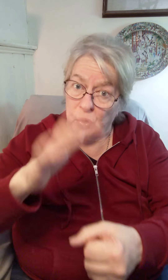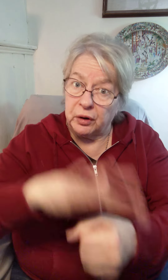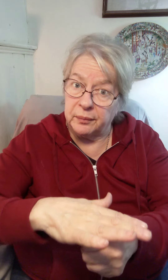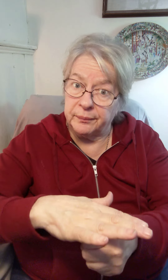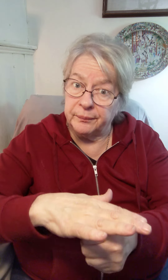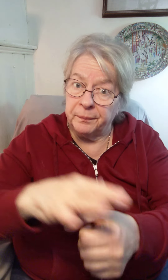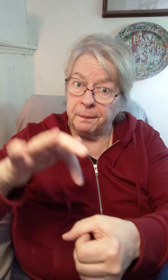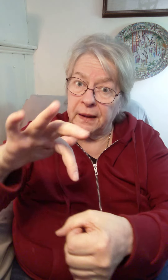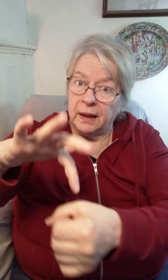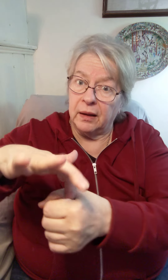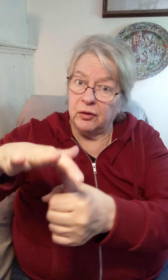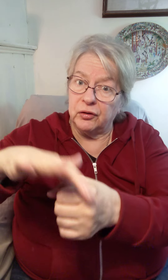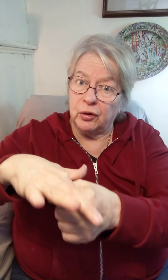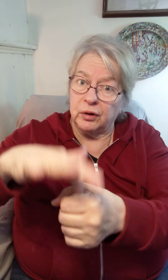soda. Soda.